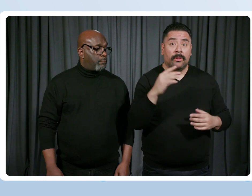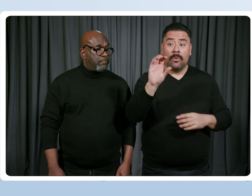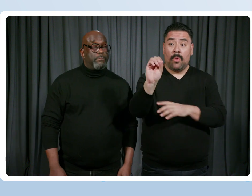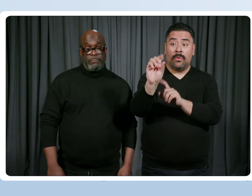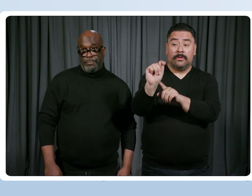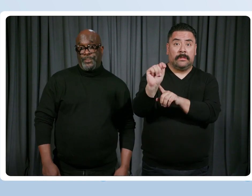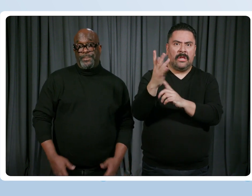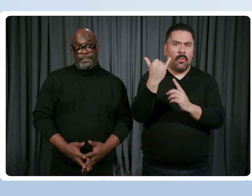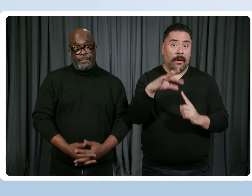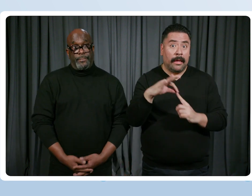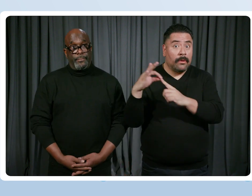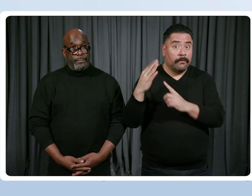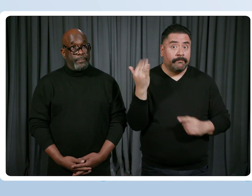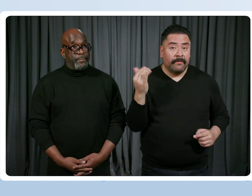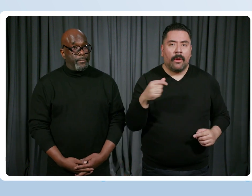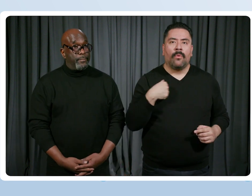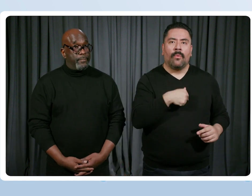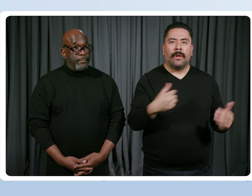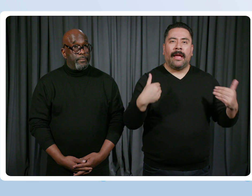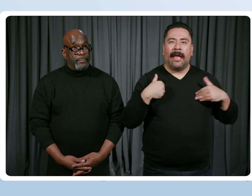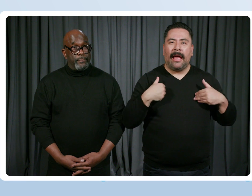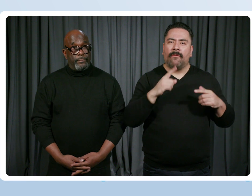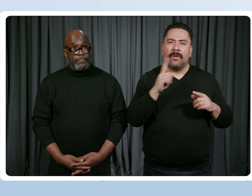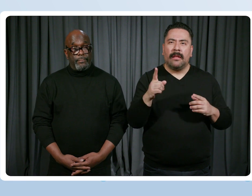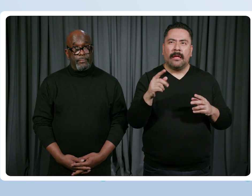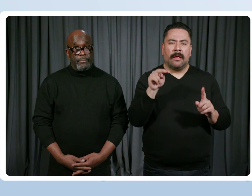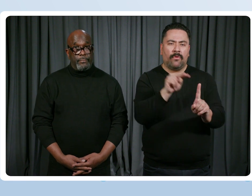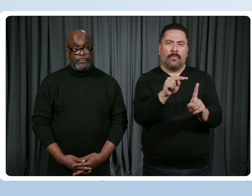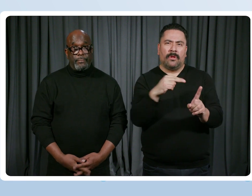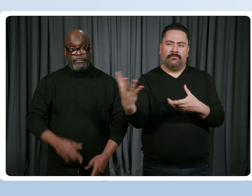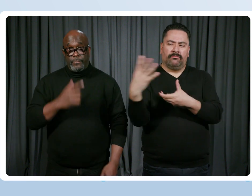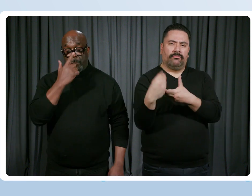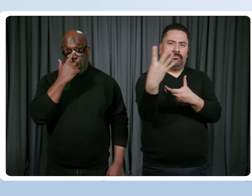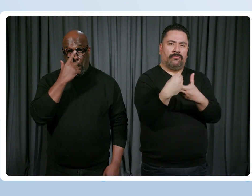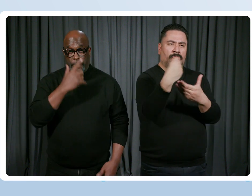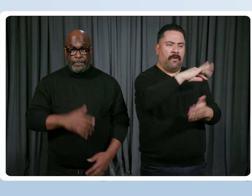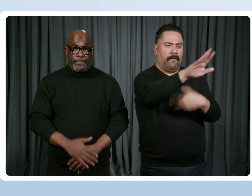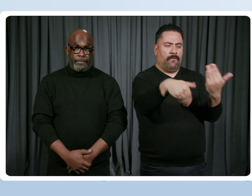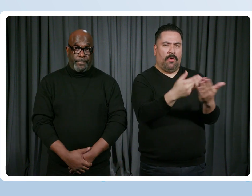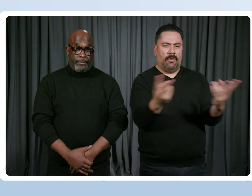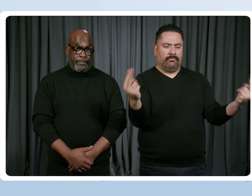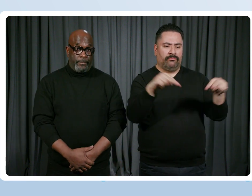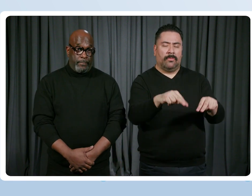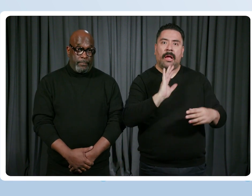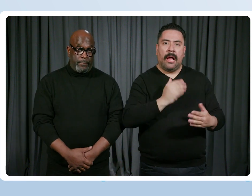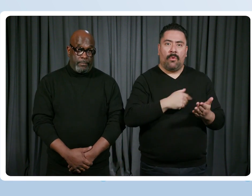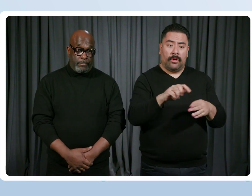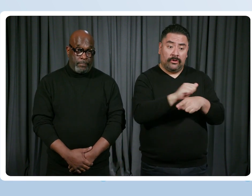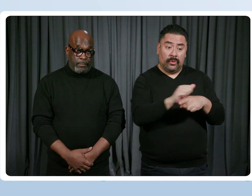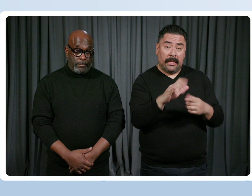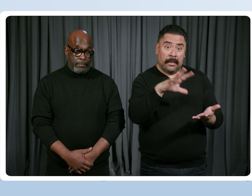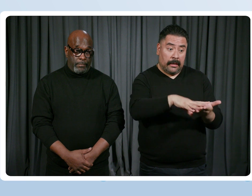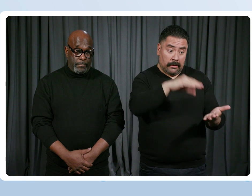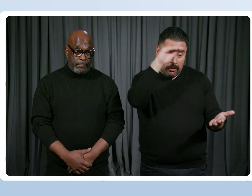occupational therapy unique is that we have a holistic viewpoint of our patients. So our training includes not only learning about